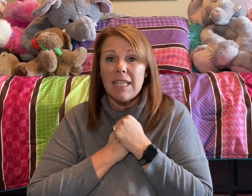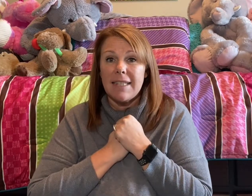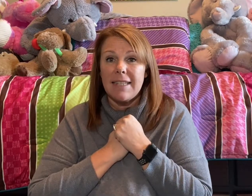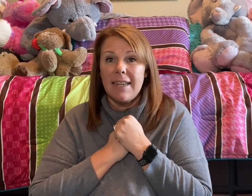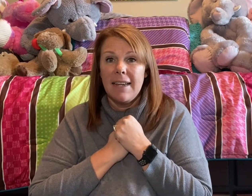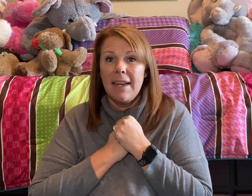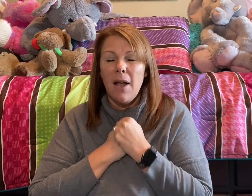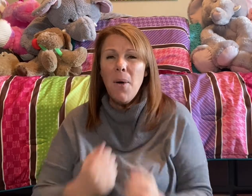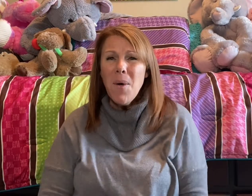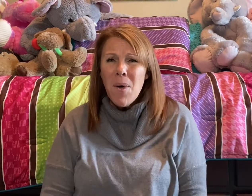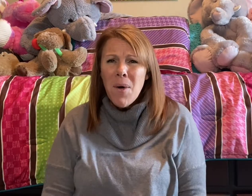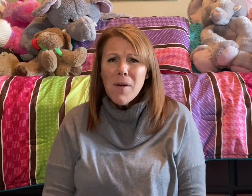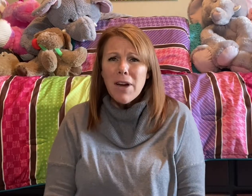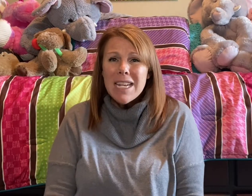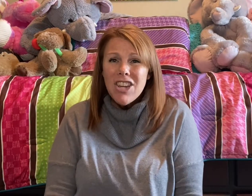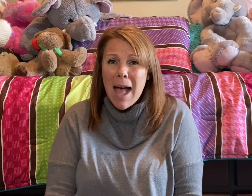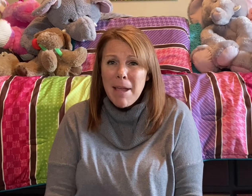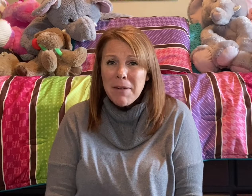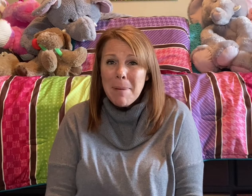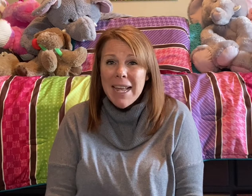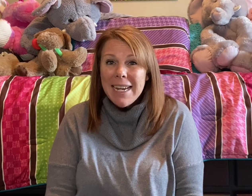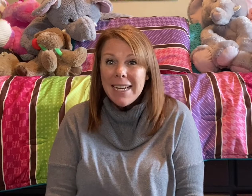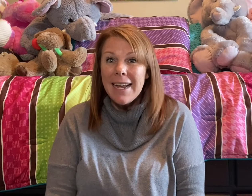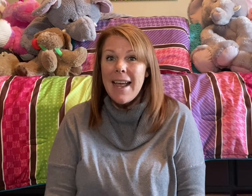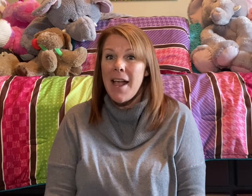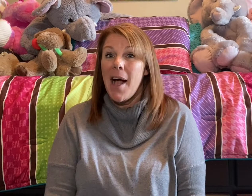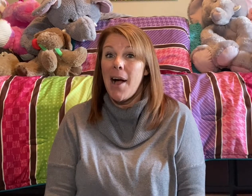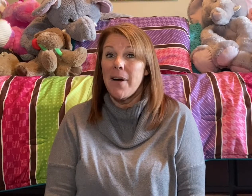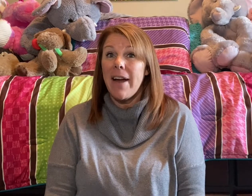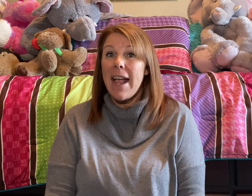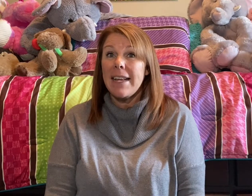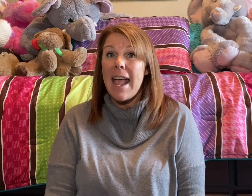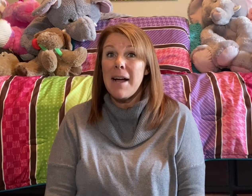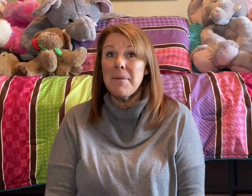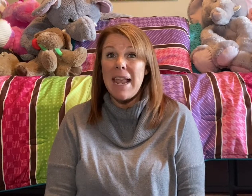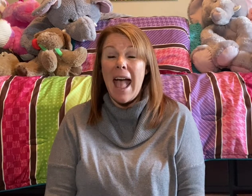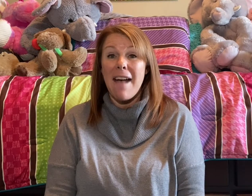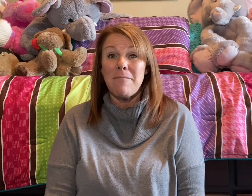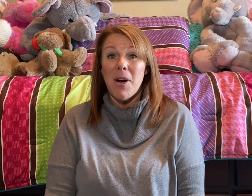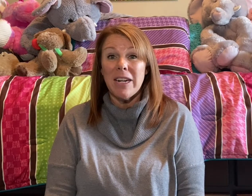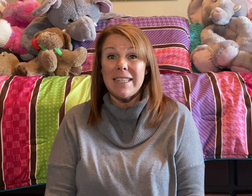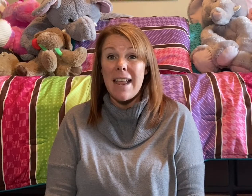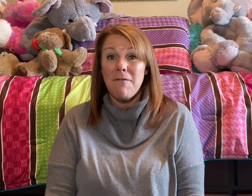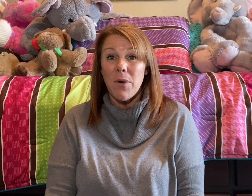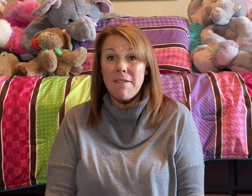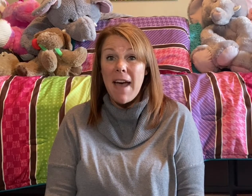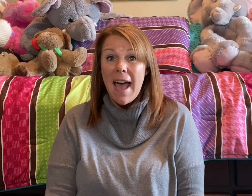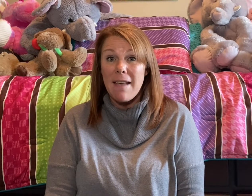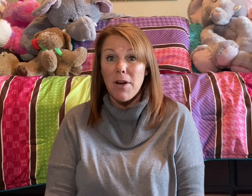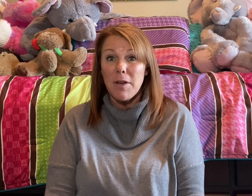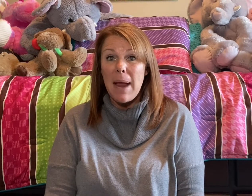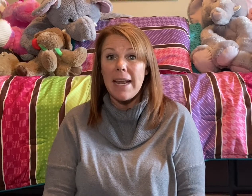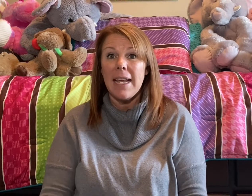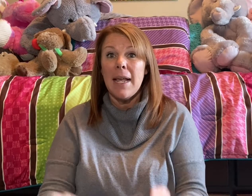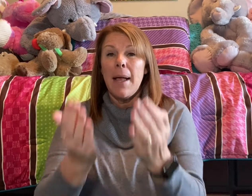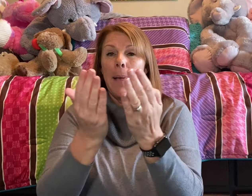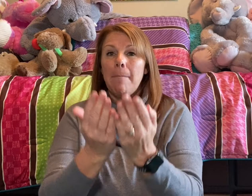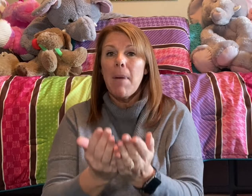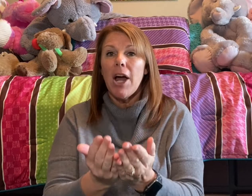lost. Oh, great job, everybody. All right, now we have Mark 10:45. Are you ready? Mark